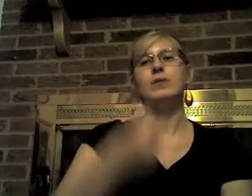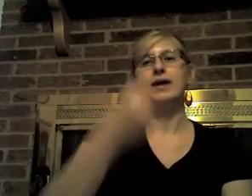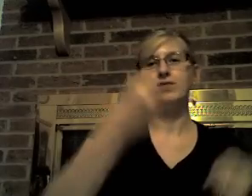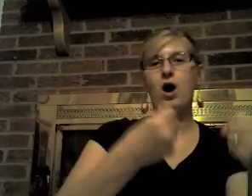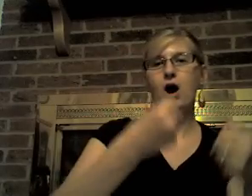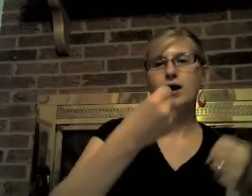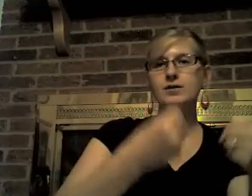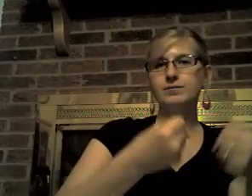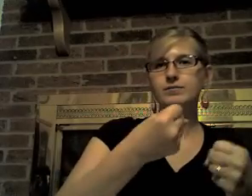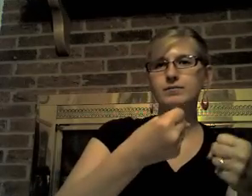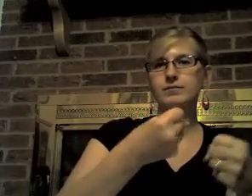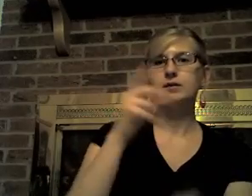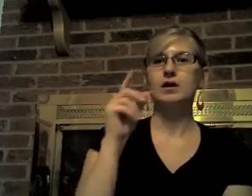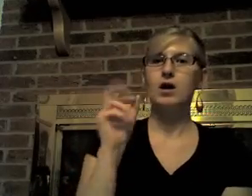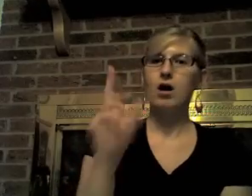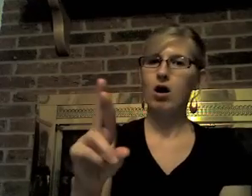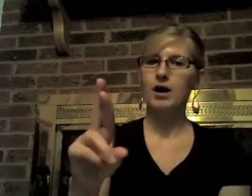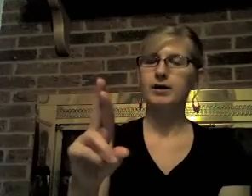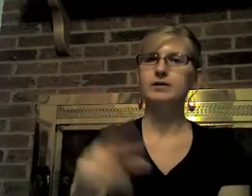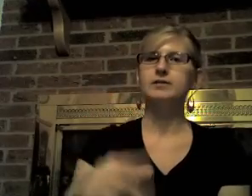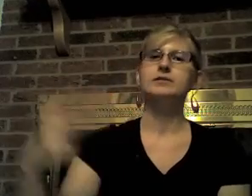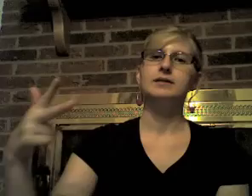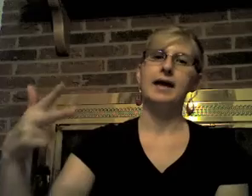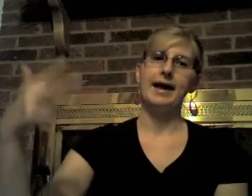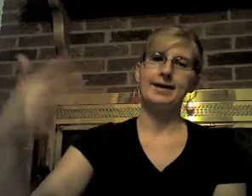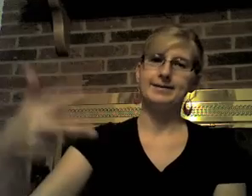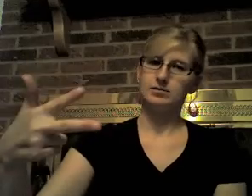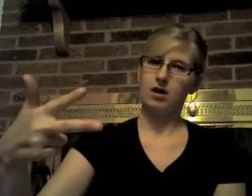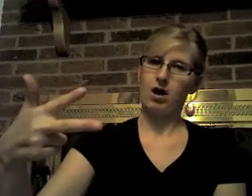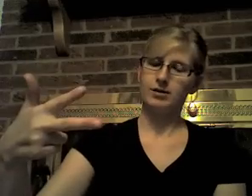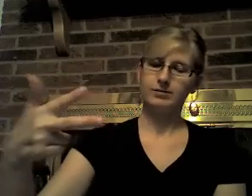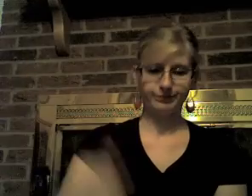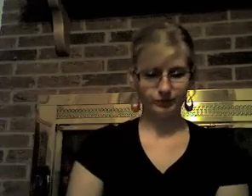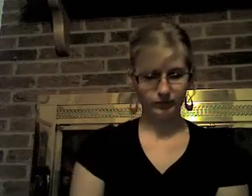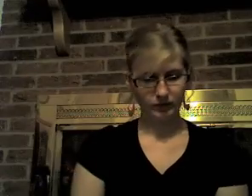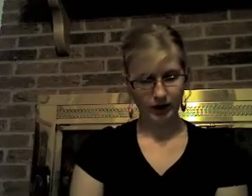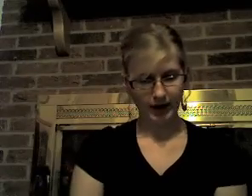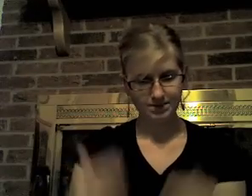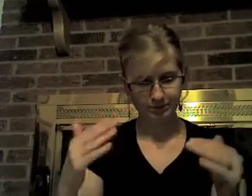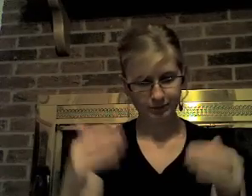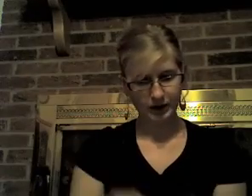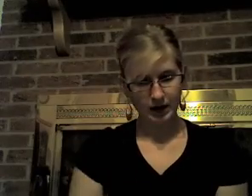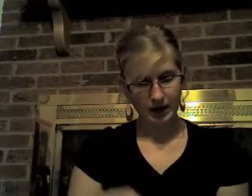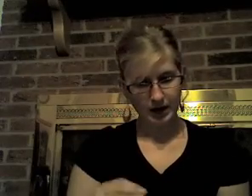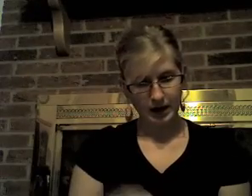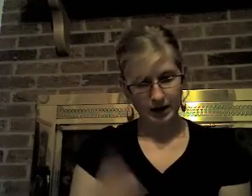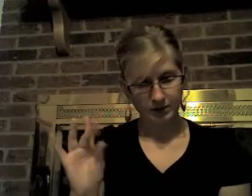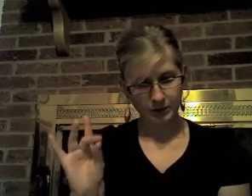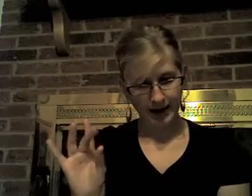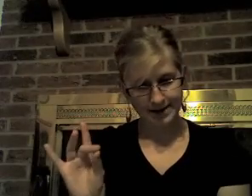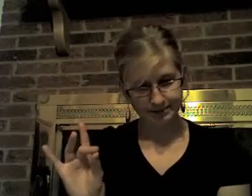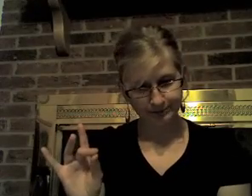have car, car, and car. Okay? Number 8,